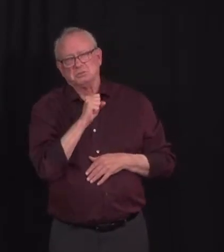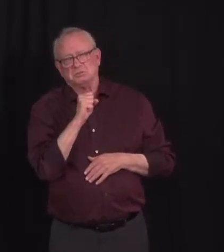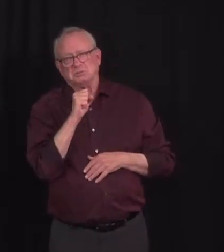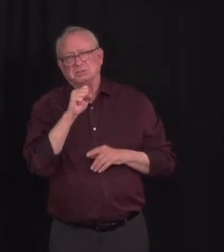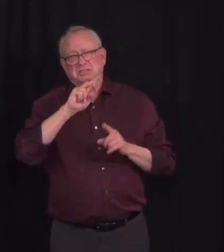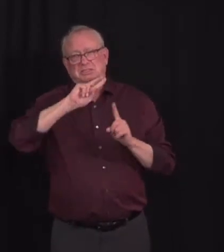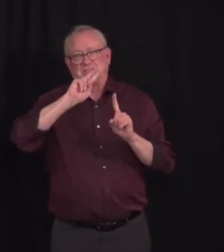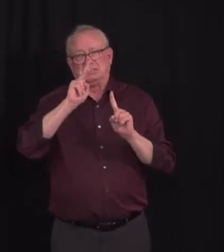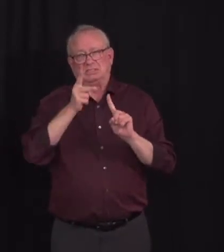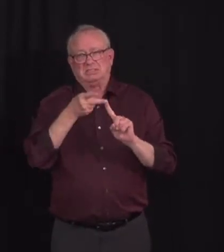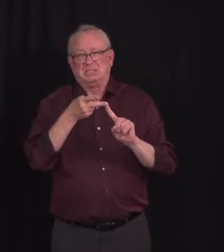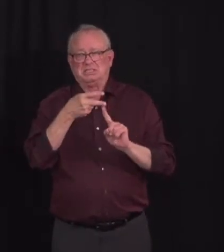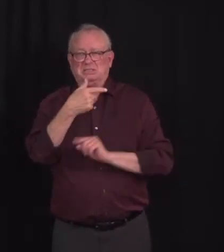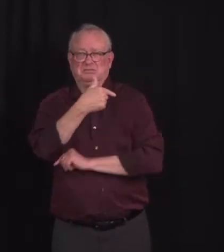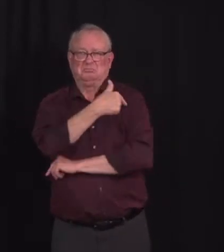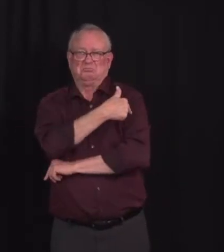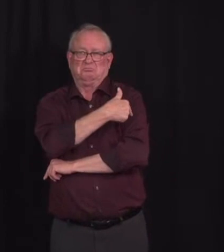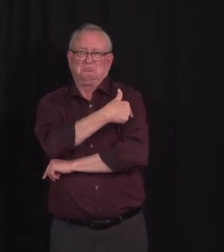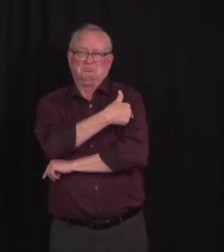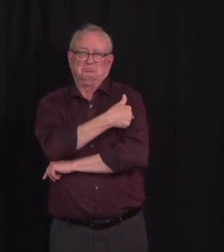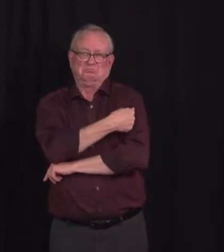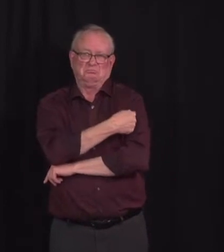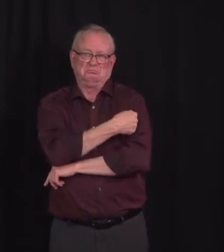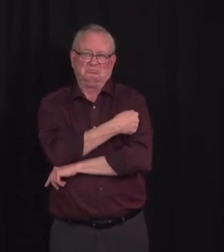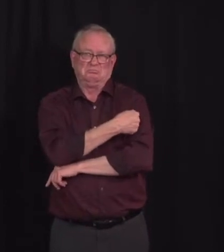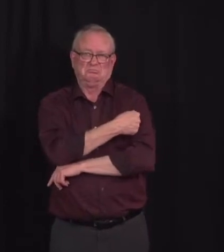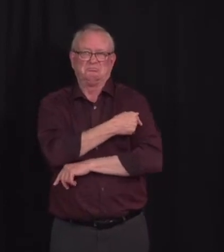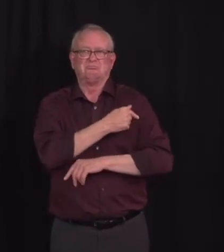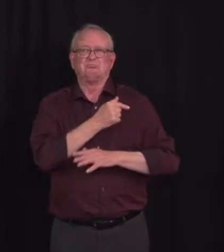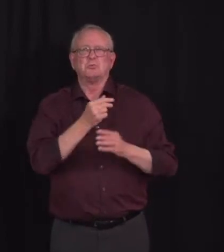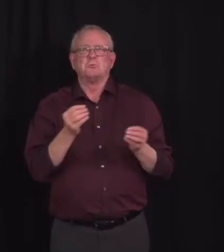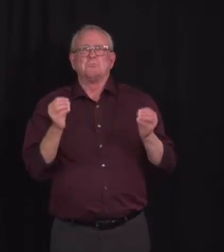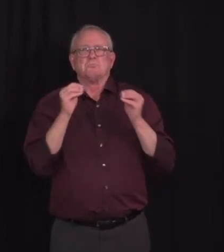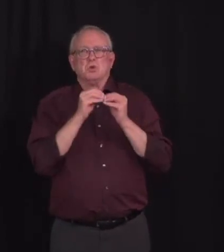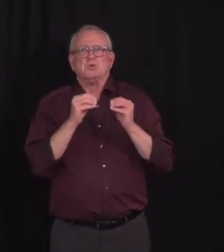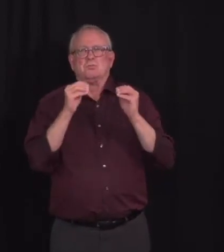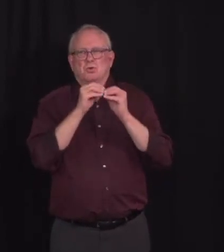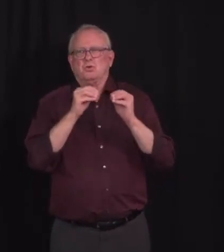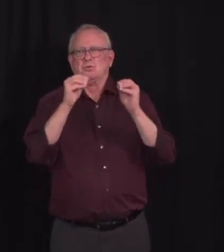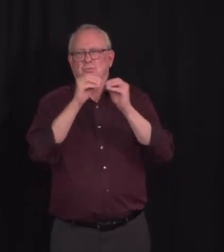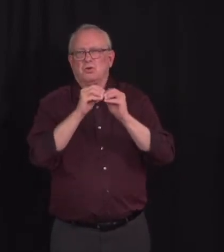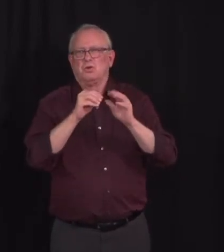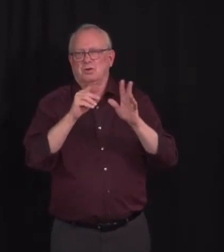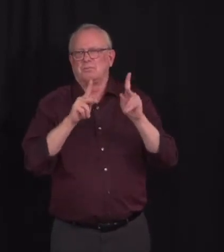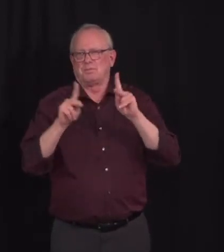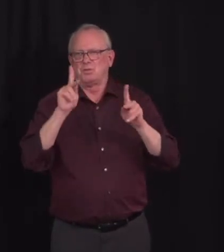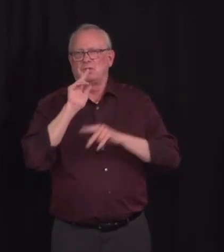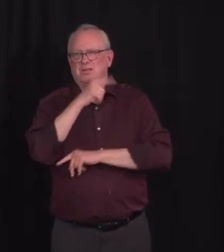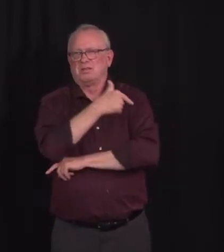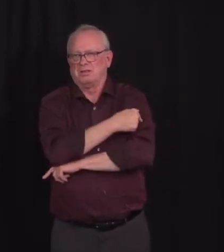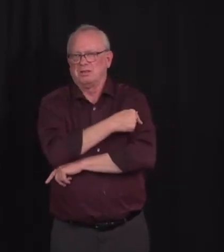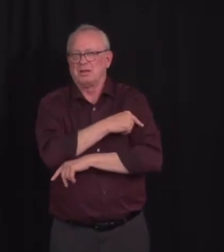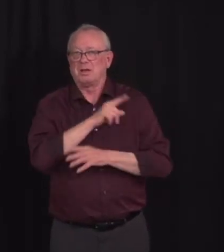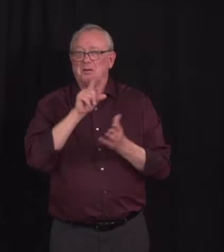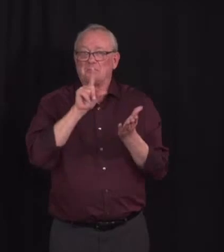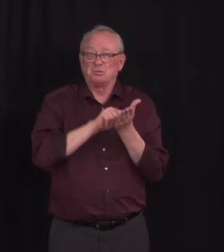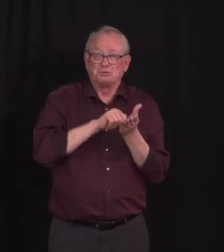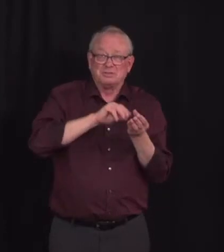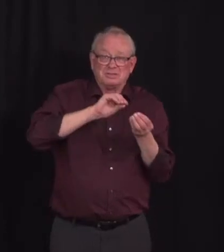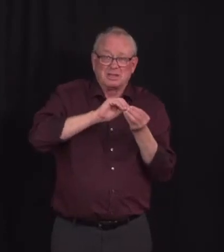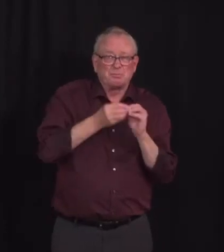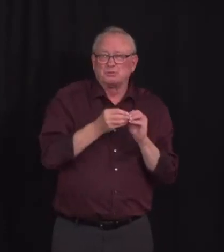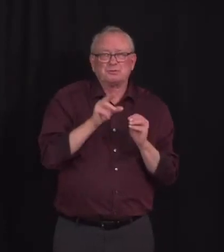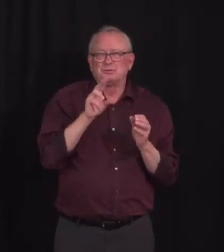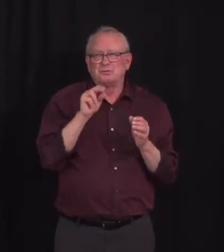be relatively stable and increasing over time, while that wasn't a metric that was included, it was embedded in those